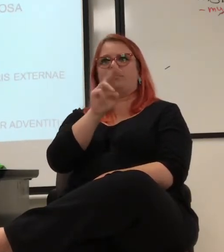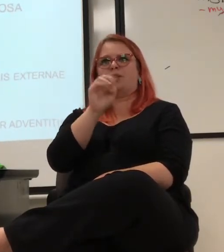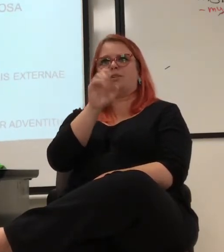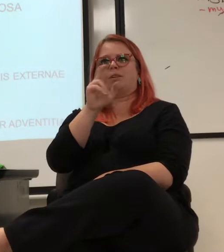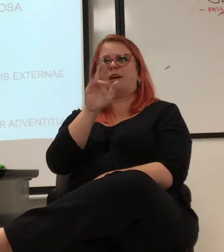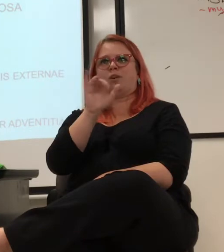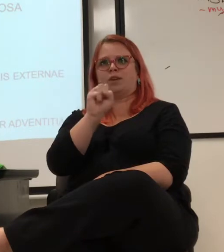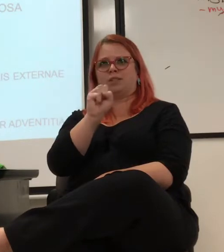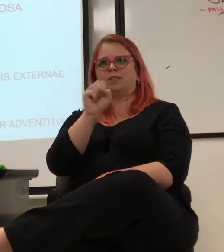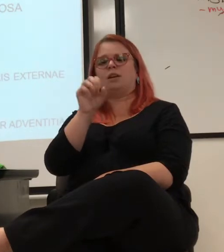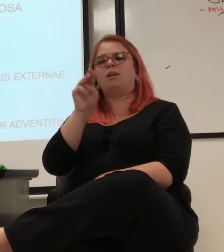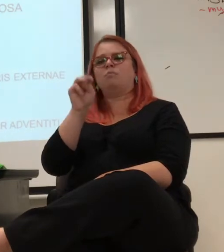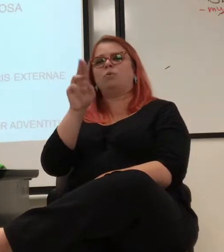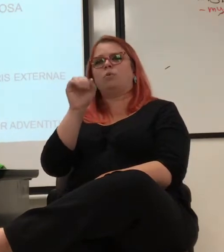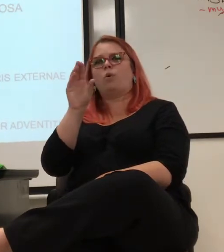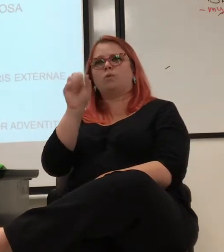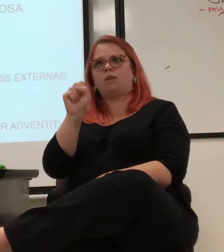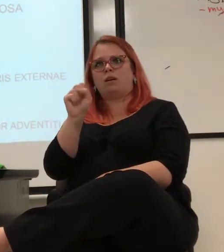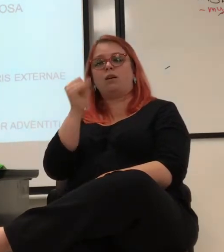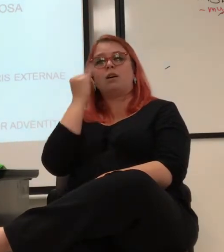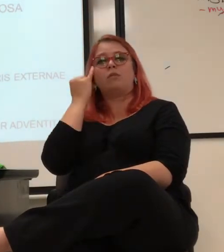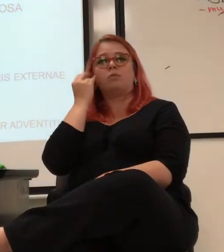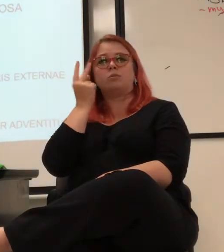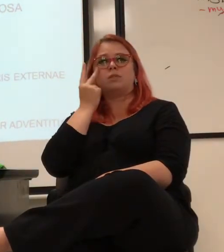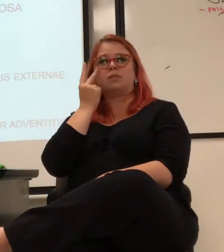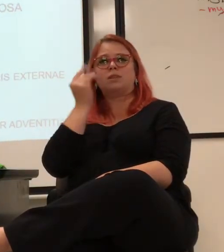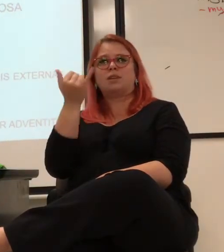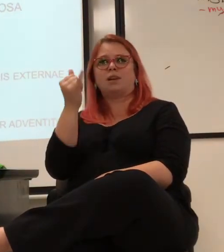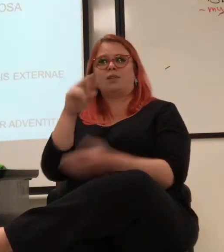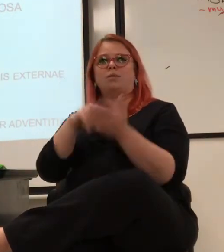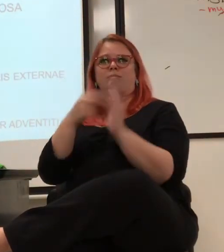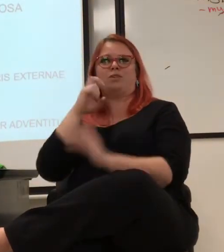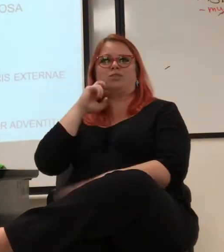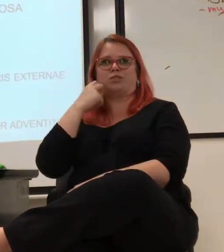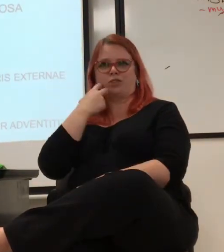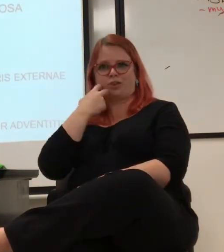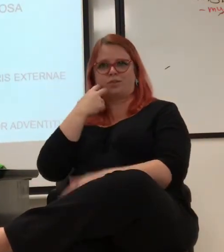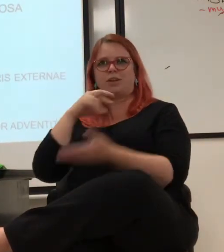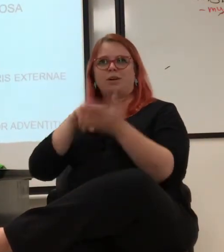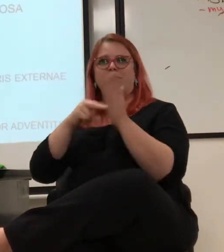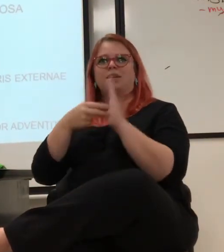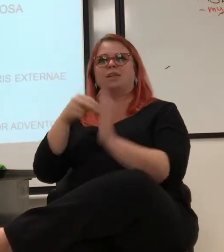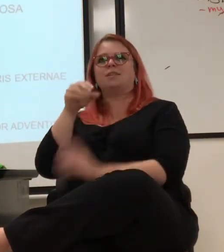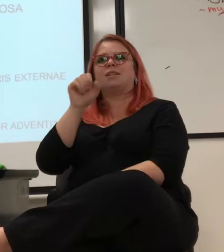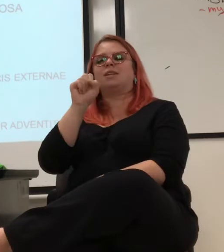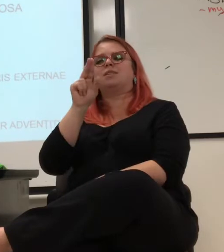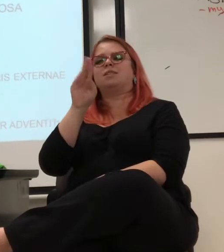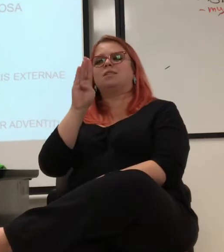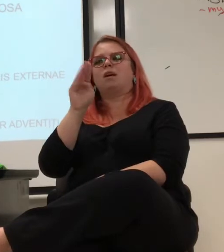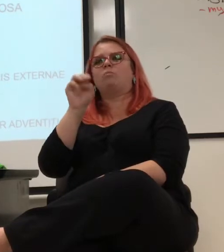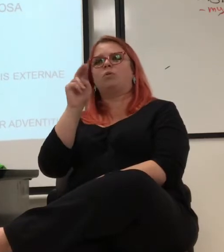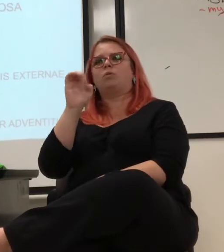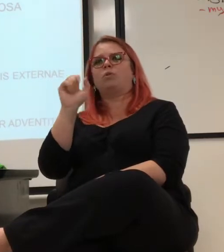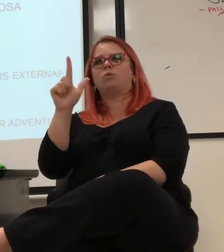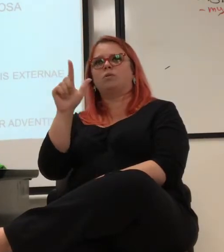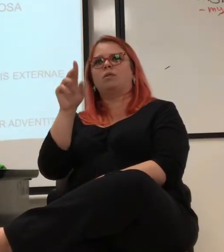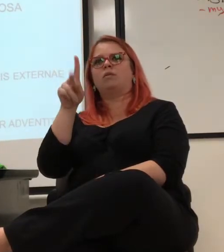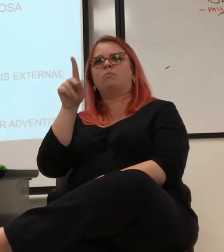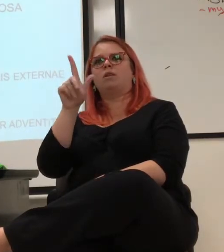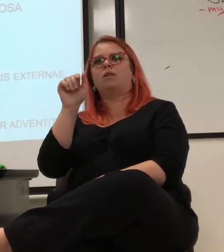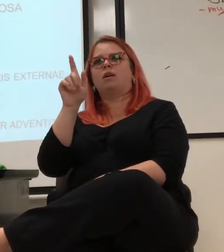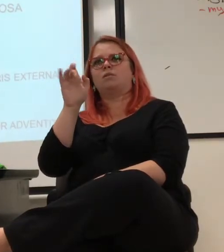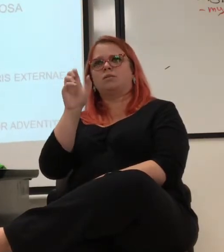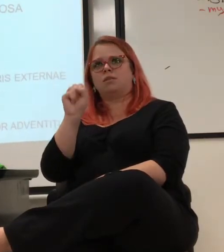yellow in the submucosa, it's nerves, it's the submucosal plexus. If you see yellow in between the muscle